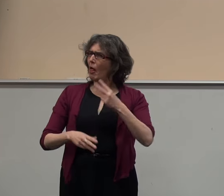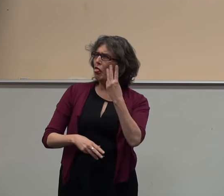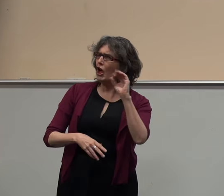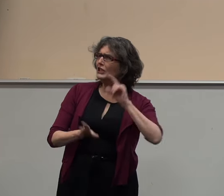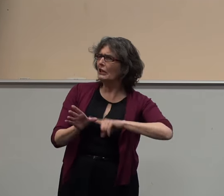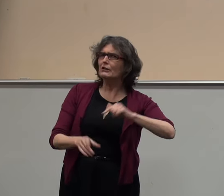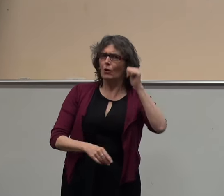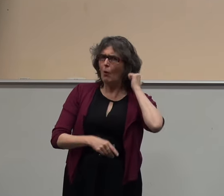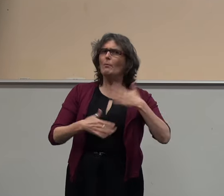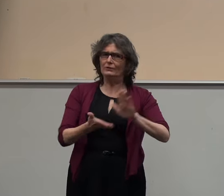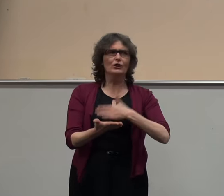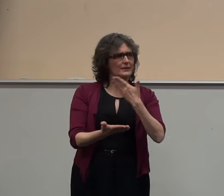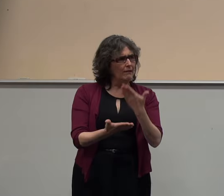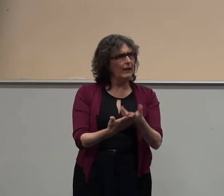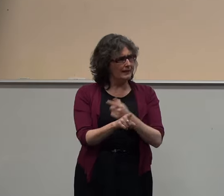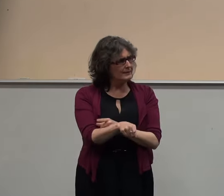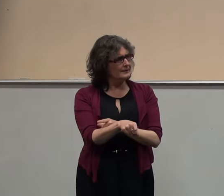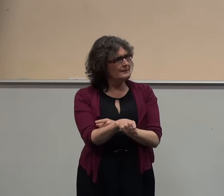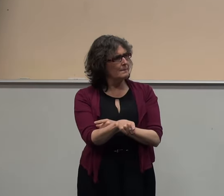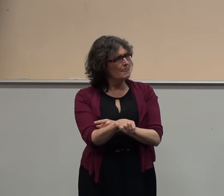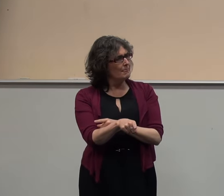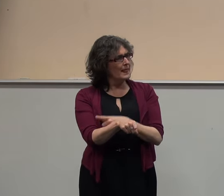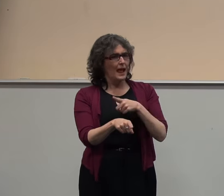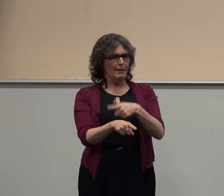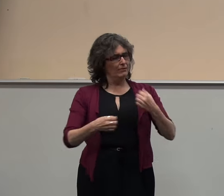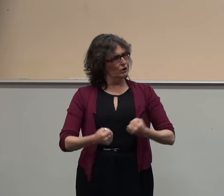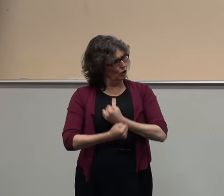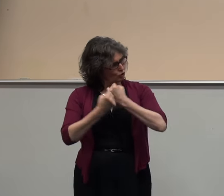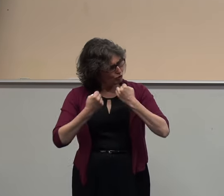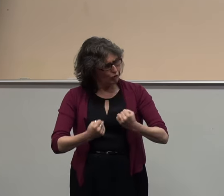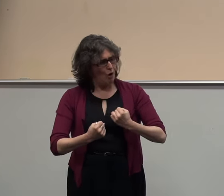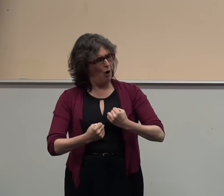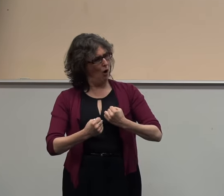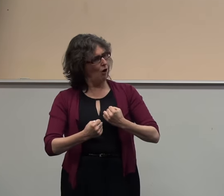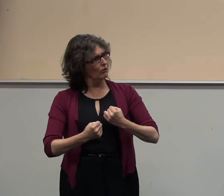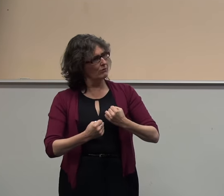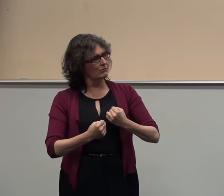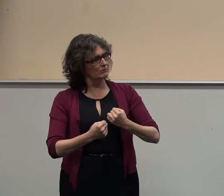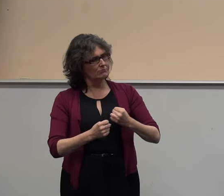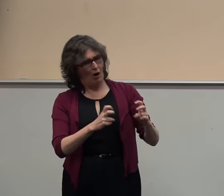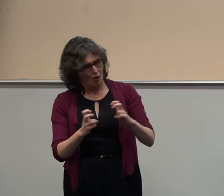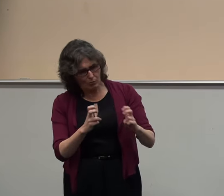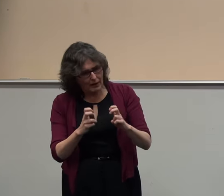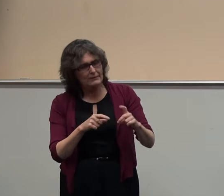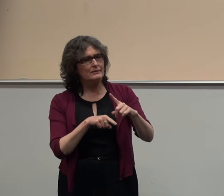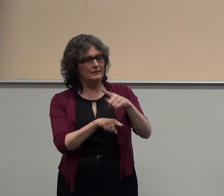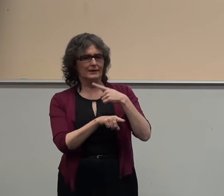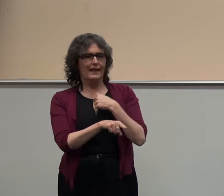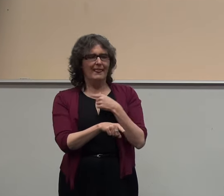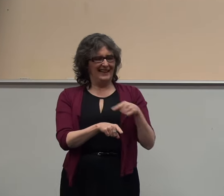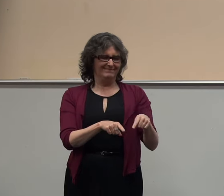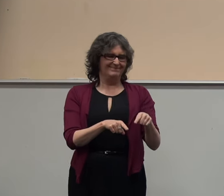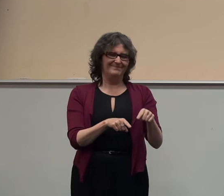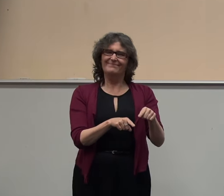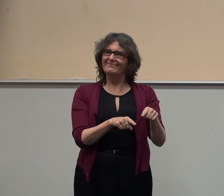But there's a really strong argument, not within deaf studies, but within translation studies, that that's very